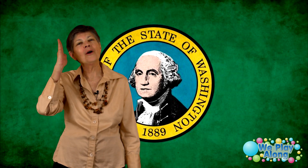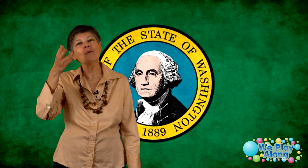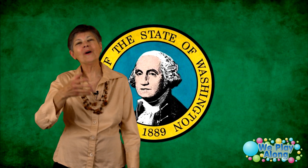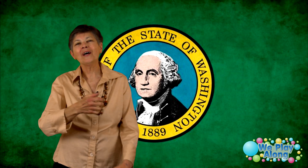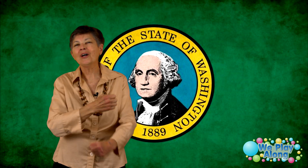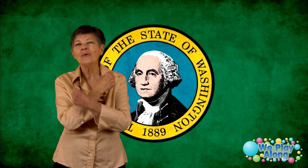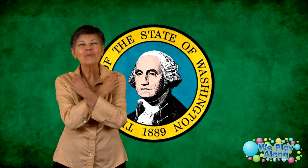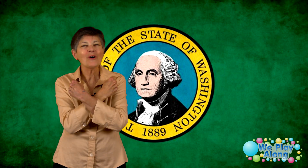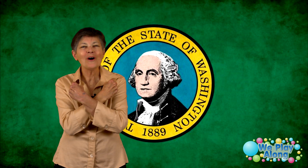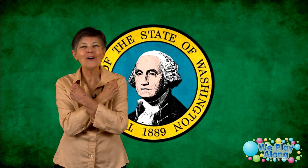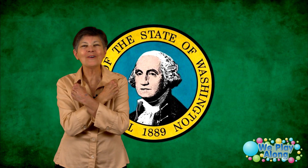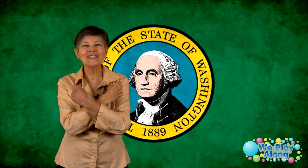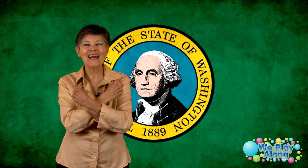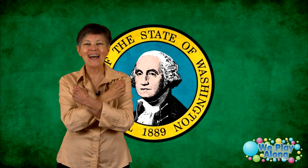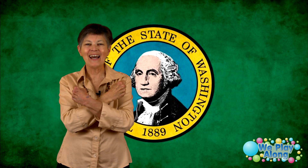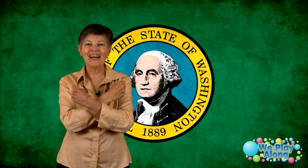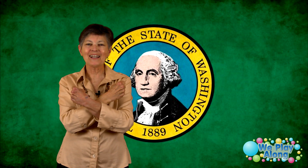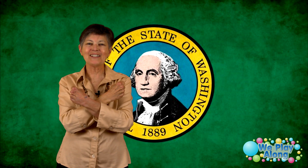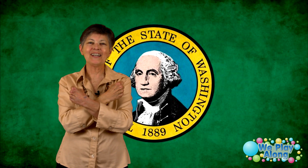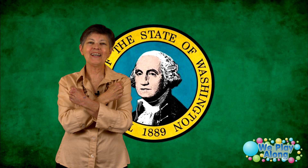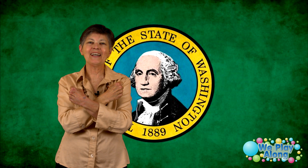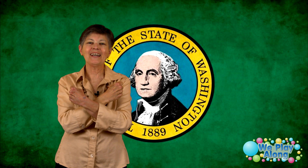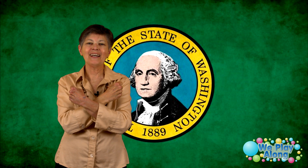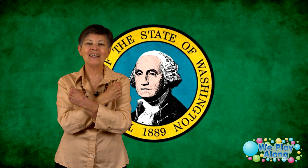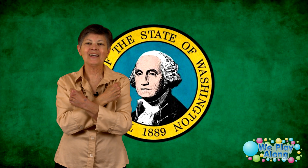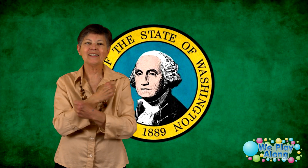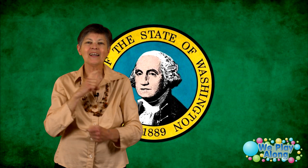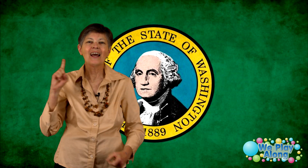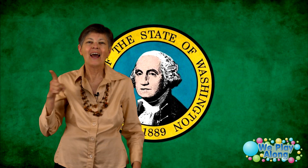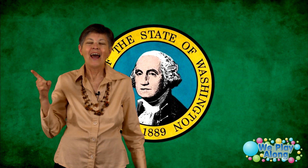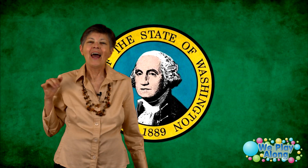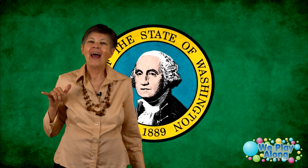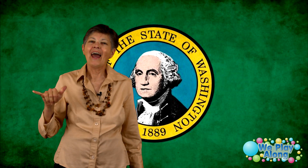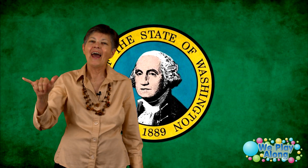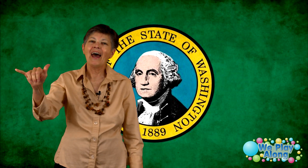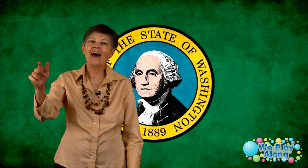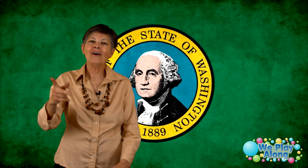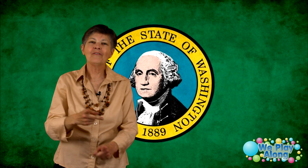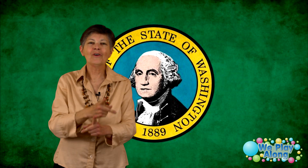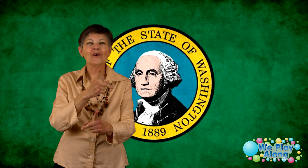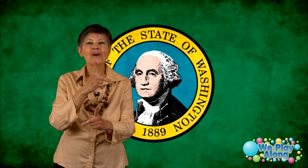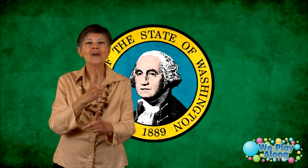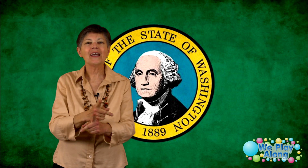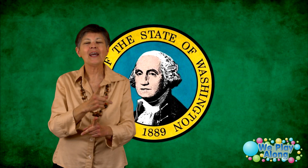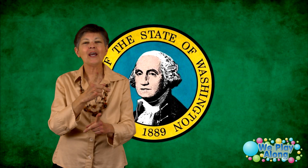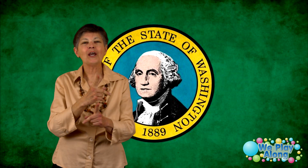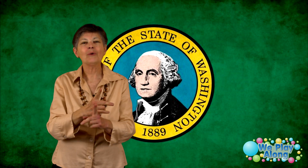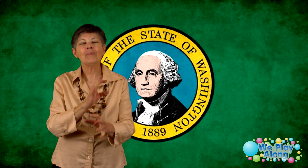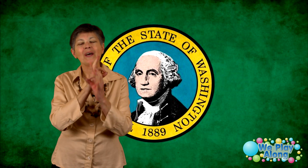I will protect it, ever keep